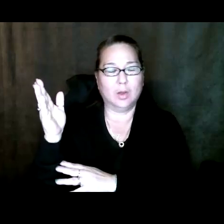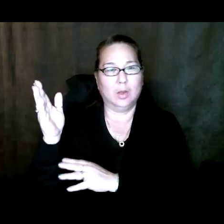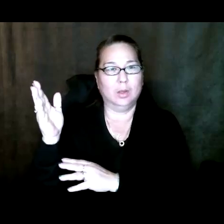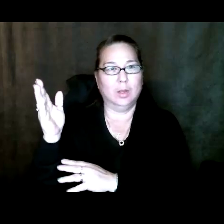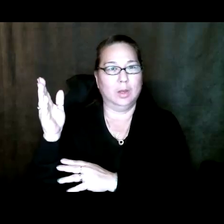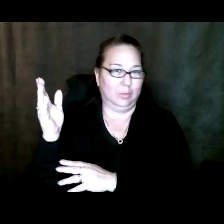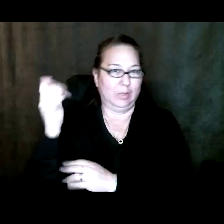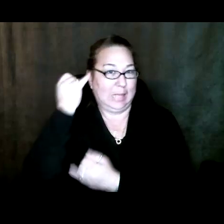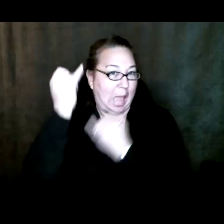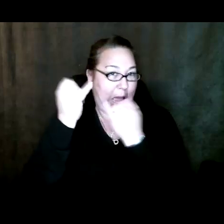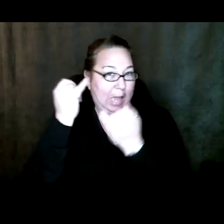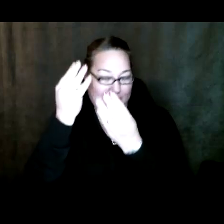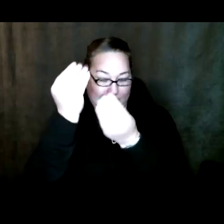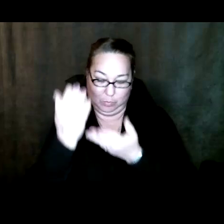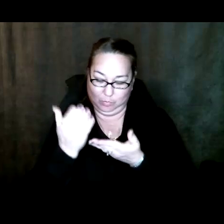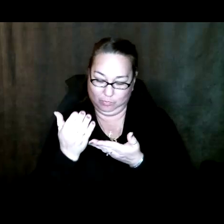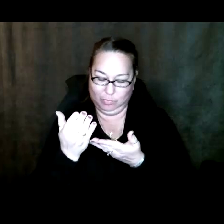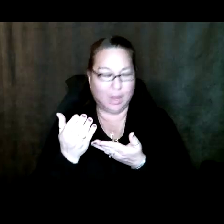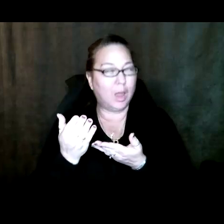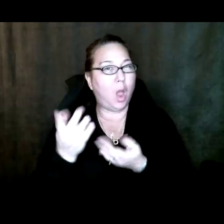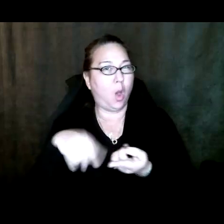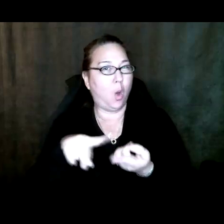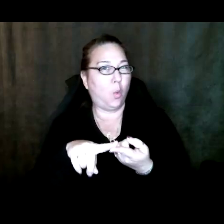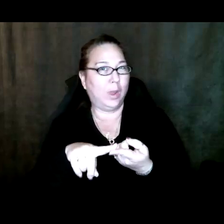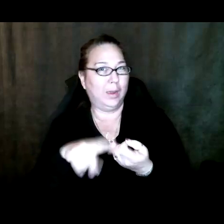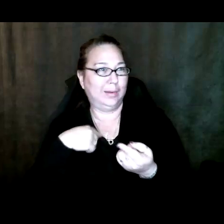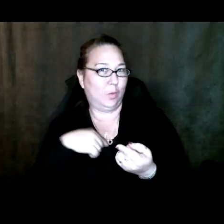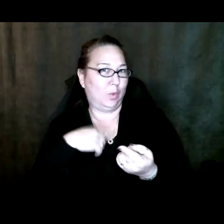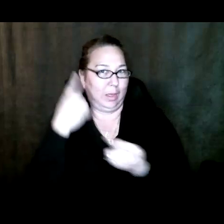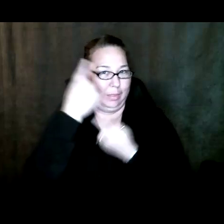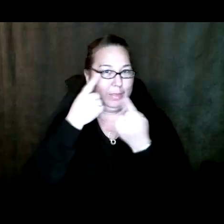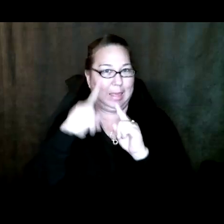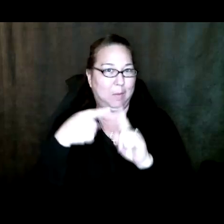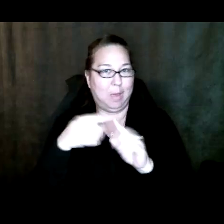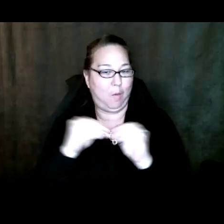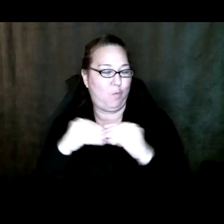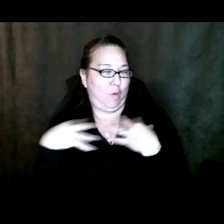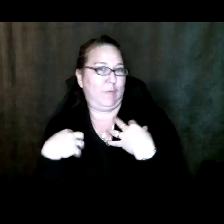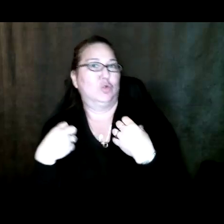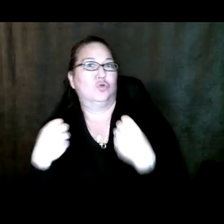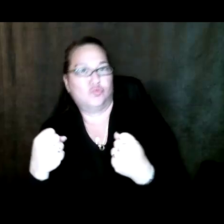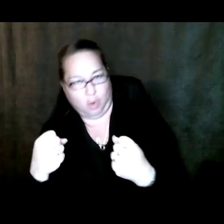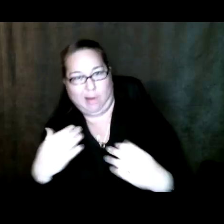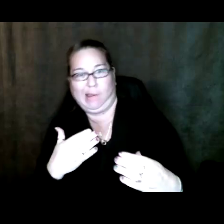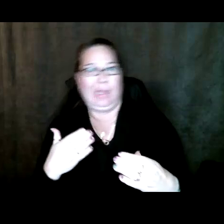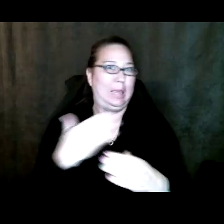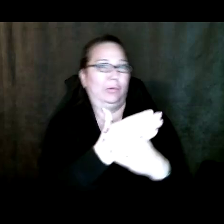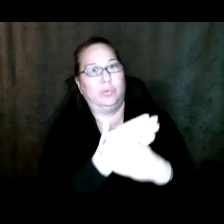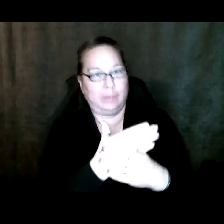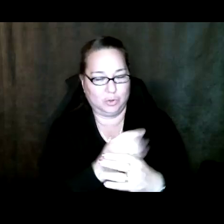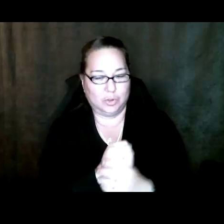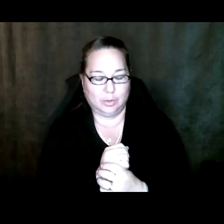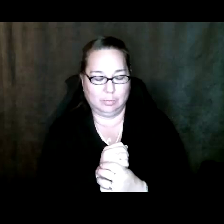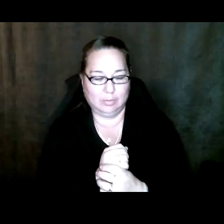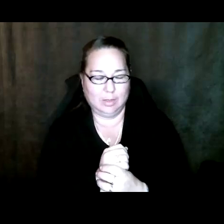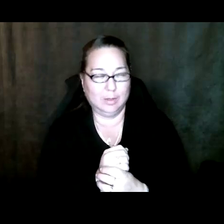when do we consider stronger intervention? So I look at this chart and I see something that jumps out to me